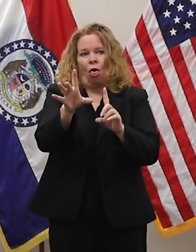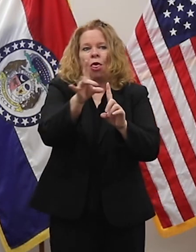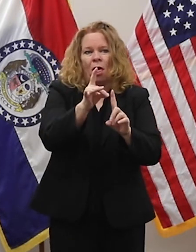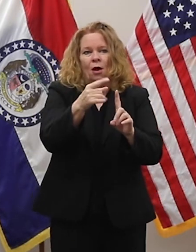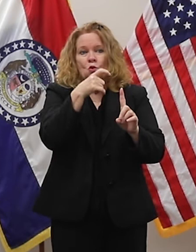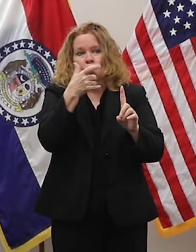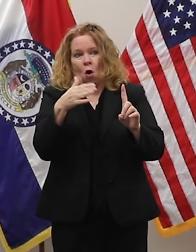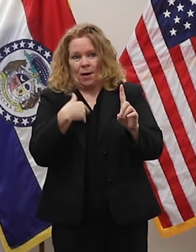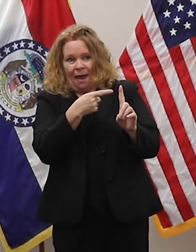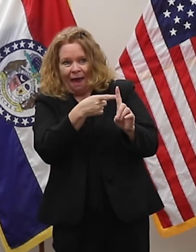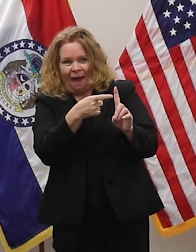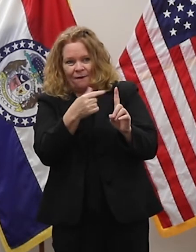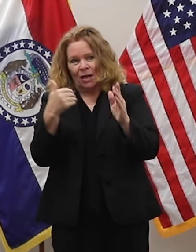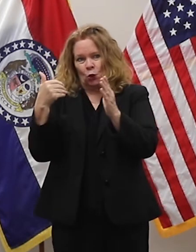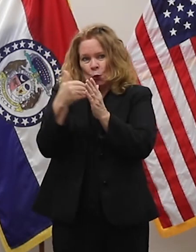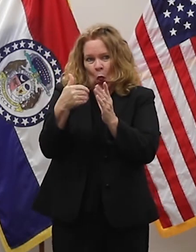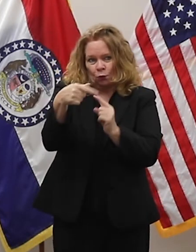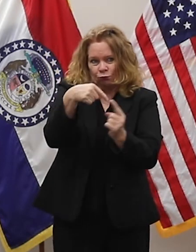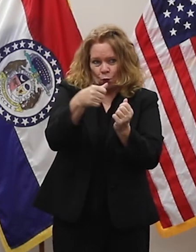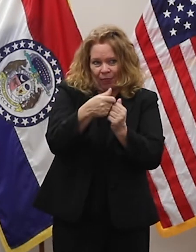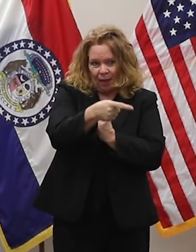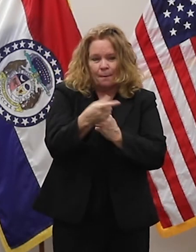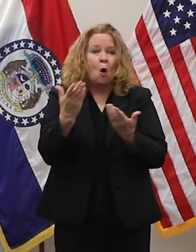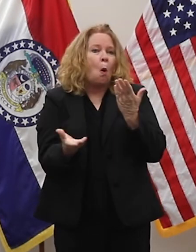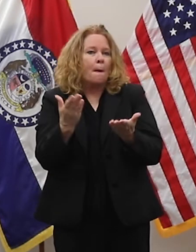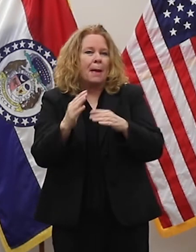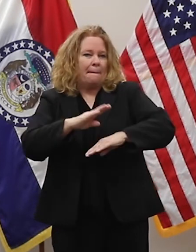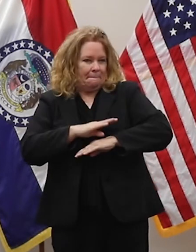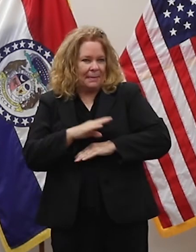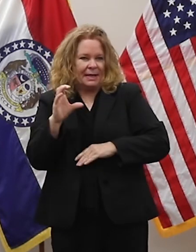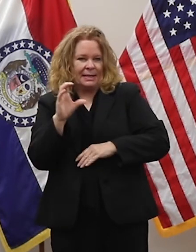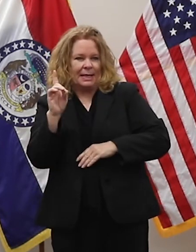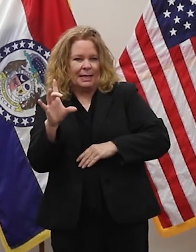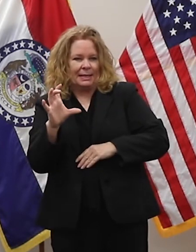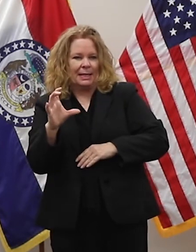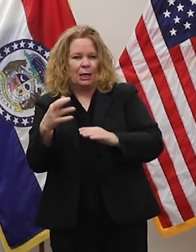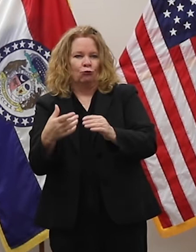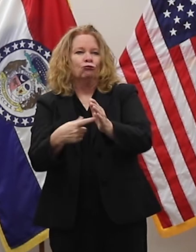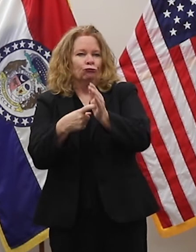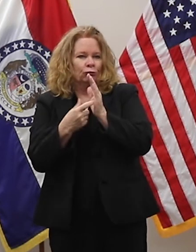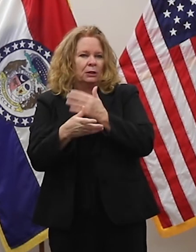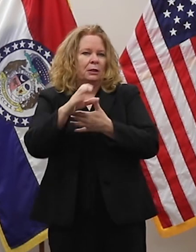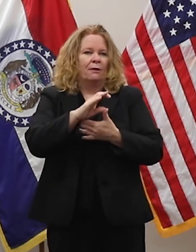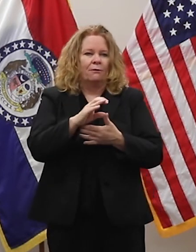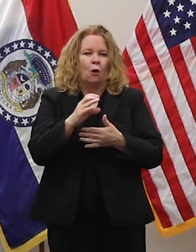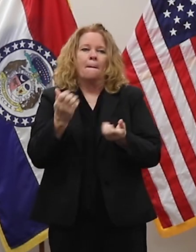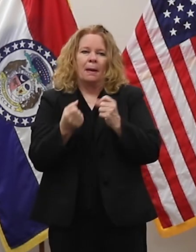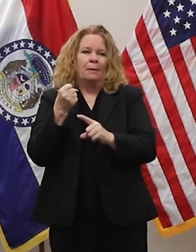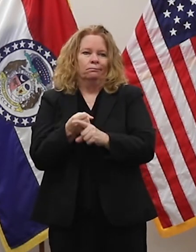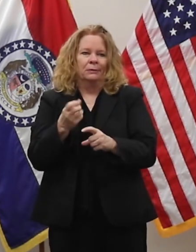had monkeypox, or for those who might meet the CDC criteria for being at high risk for contracting the